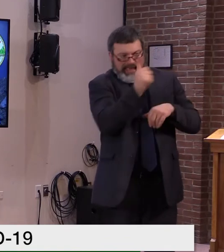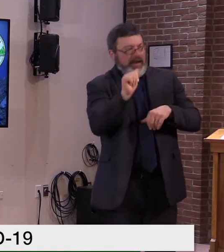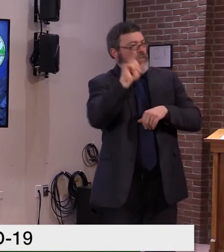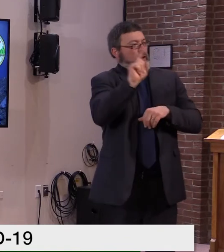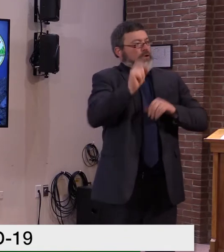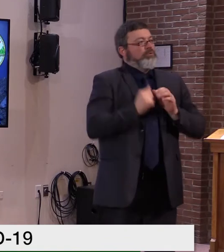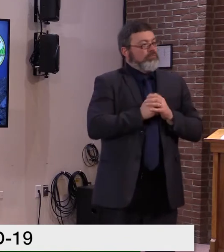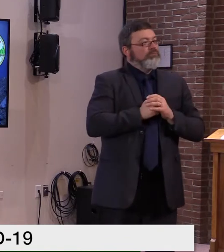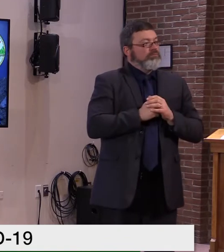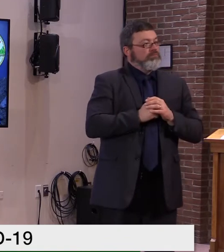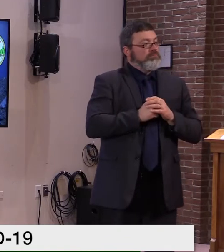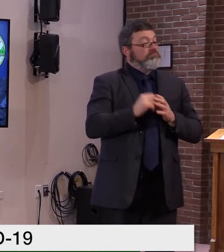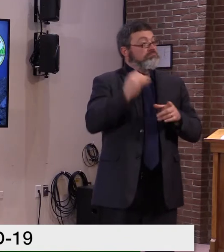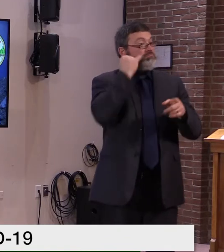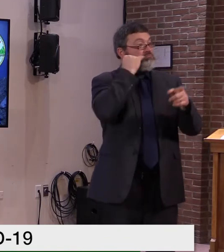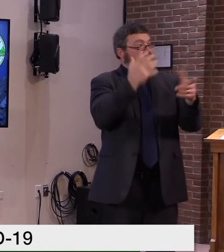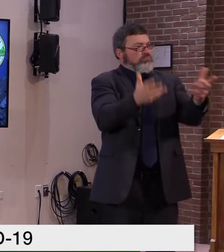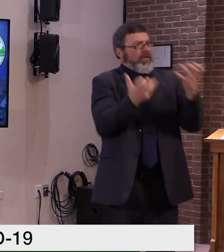visit